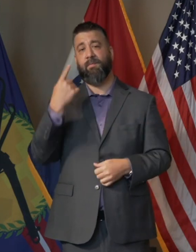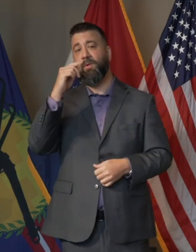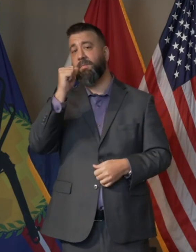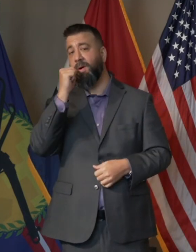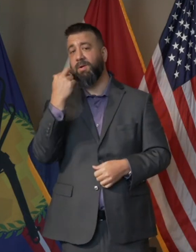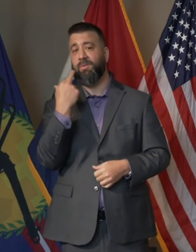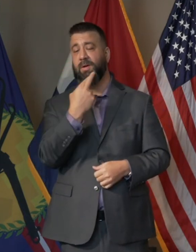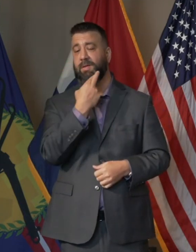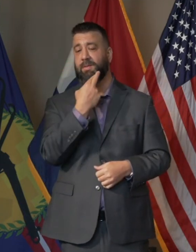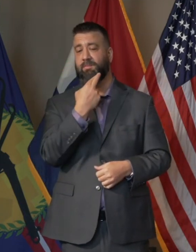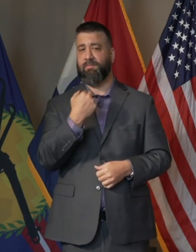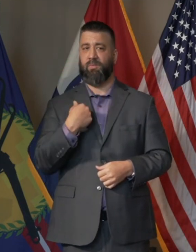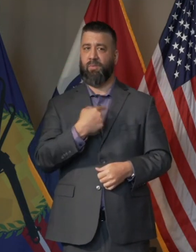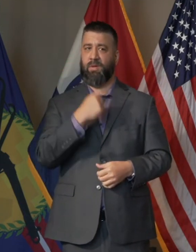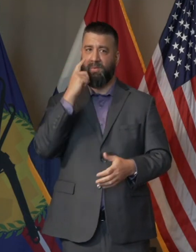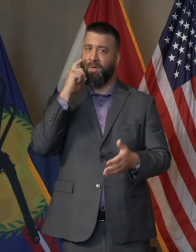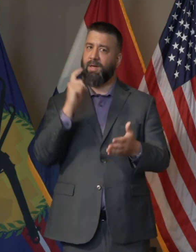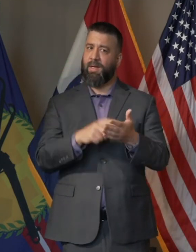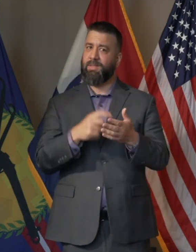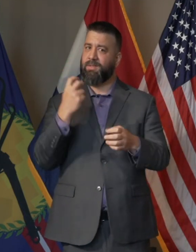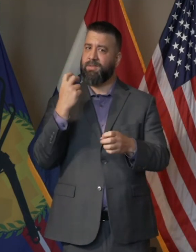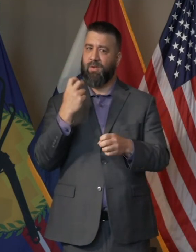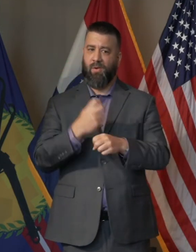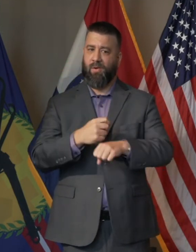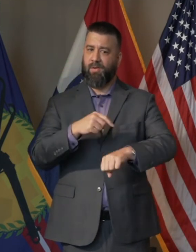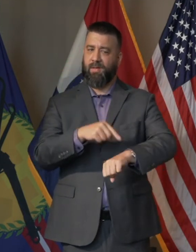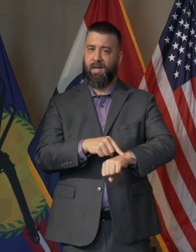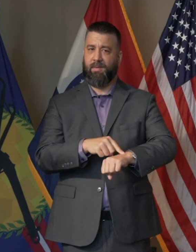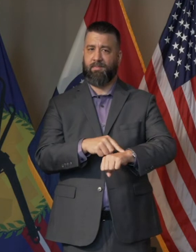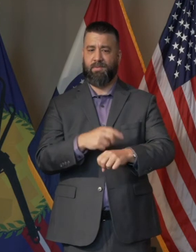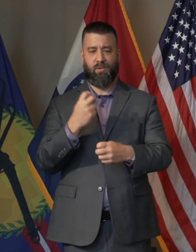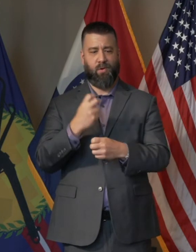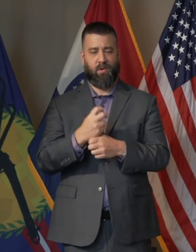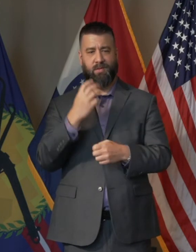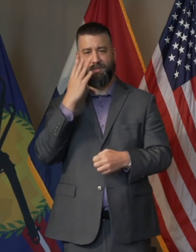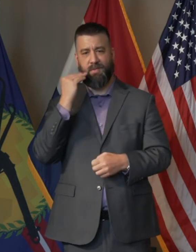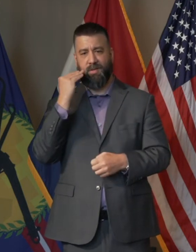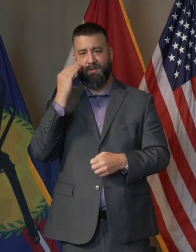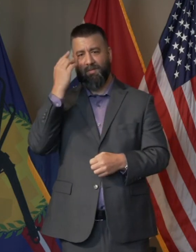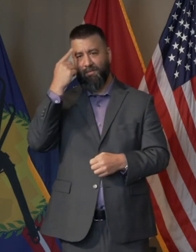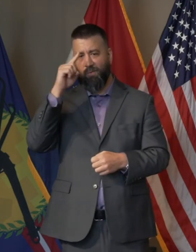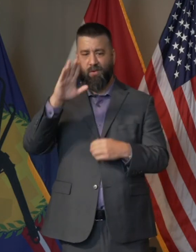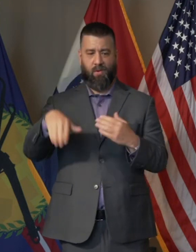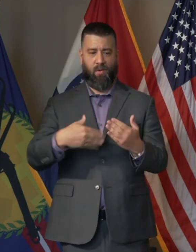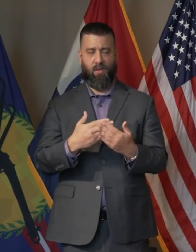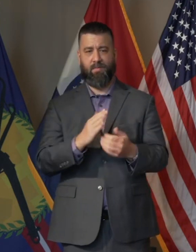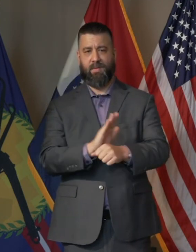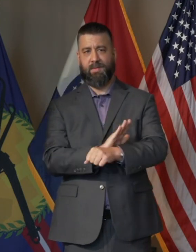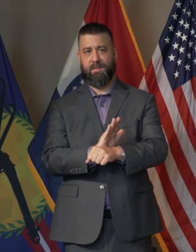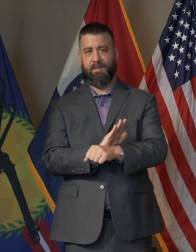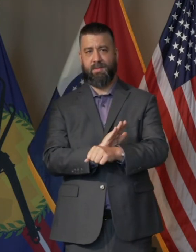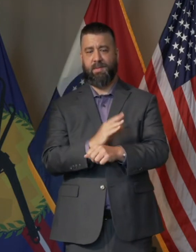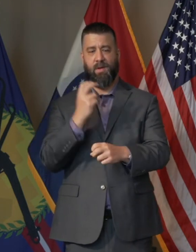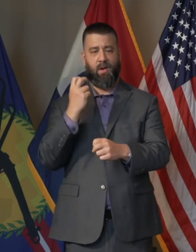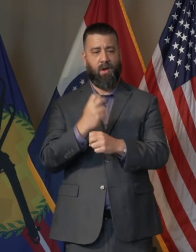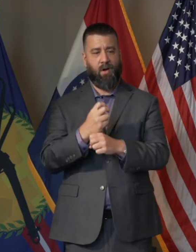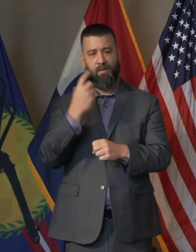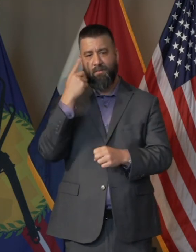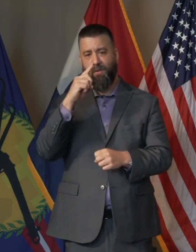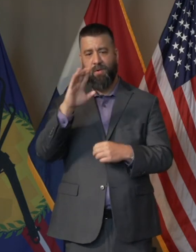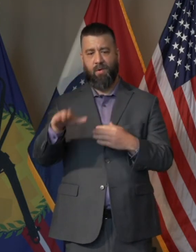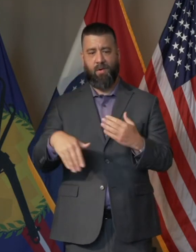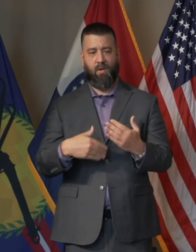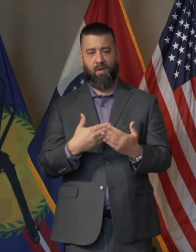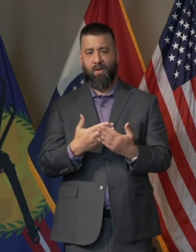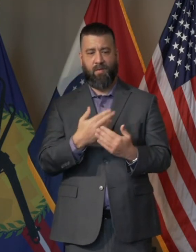we recognize that this is a very difficult time. This is a very difficult time for all of our businesses. This is a difficult time